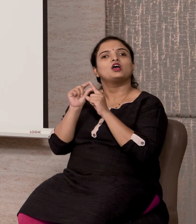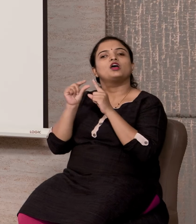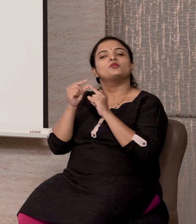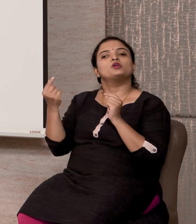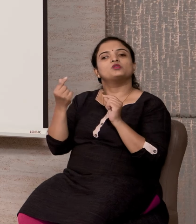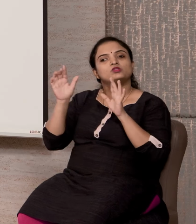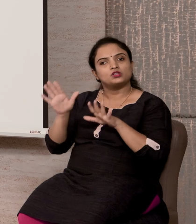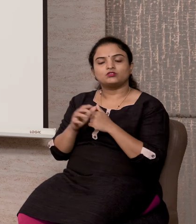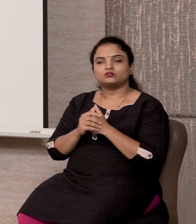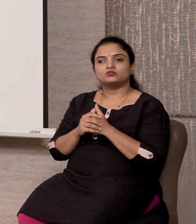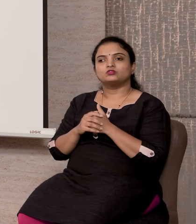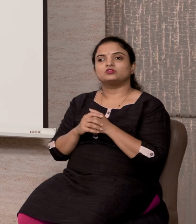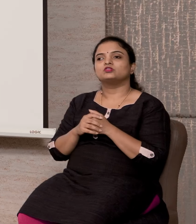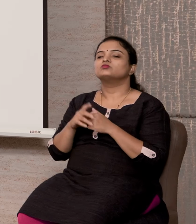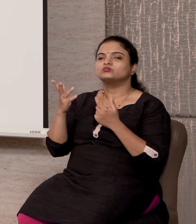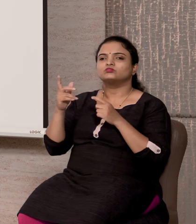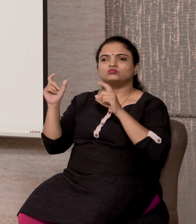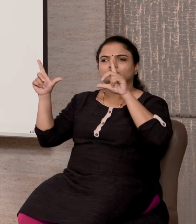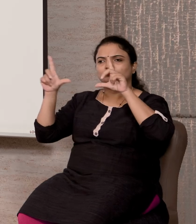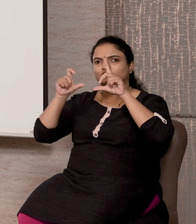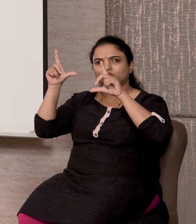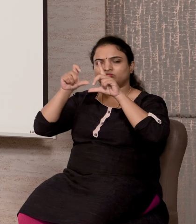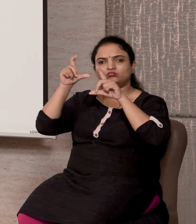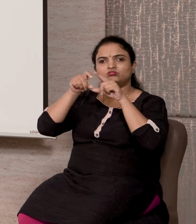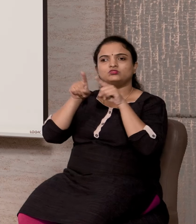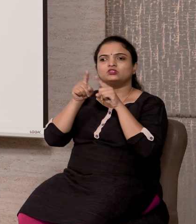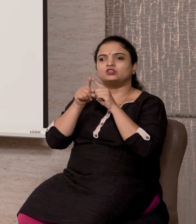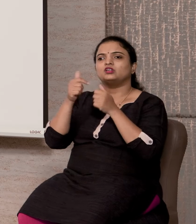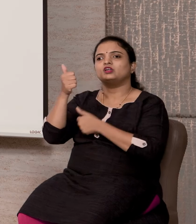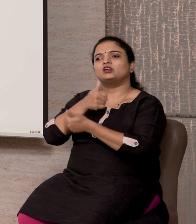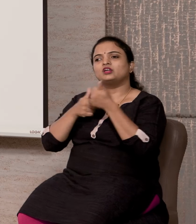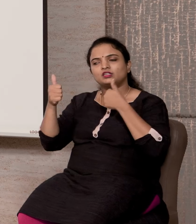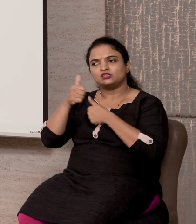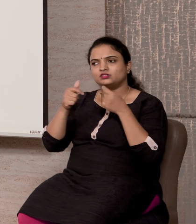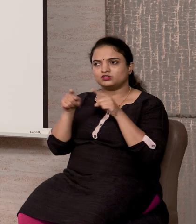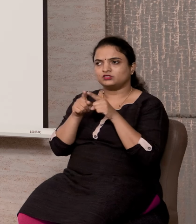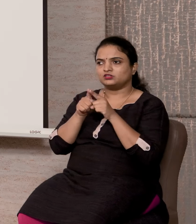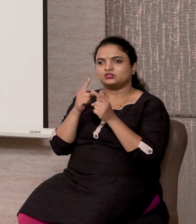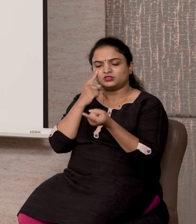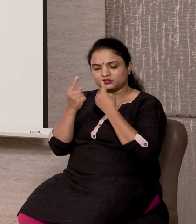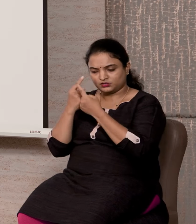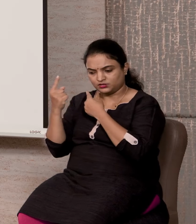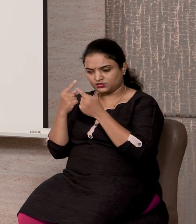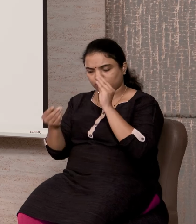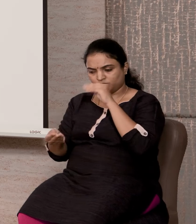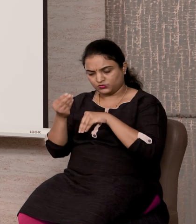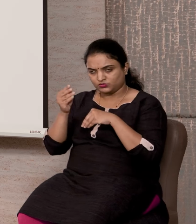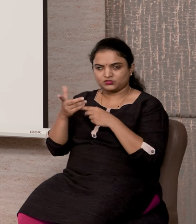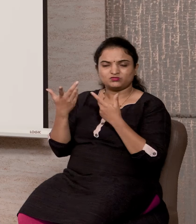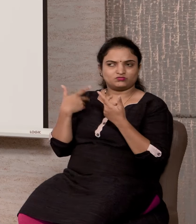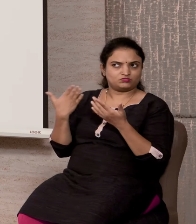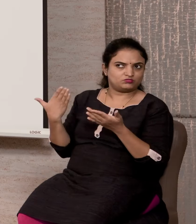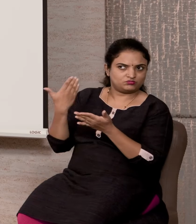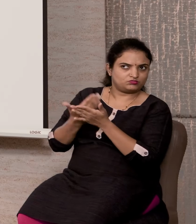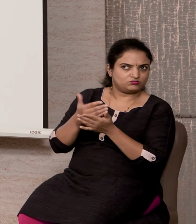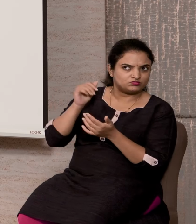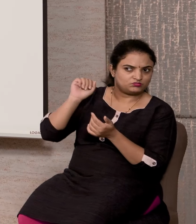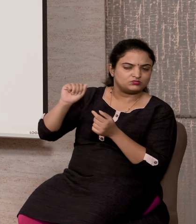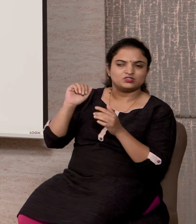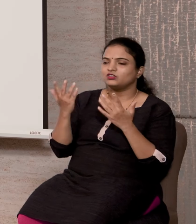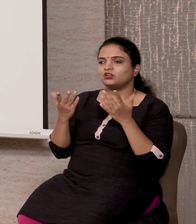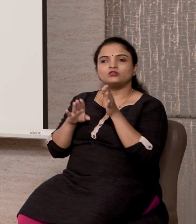right? So we also took some screenshots of these, gave them in exams and asked them, are you able to identify issues? Are you able to propose the fixes for these